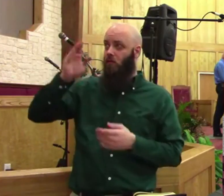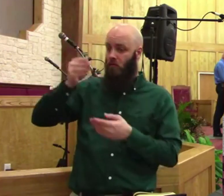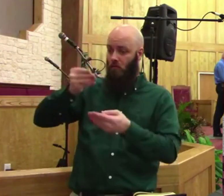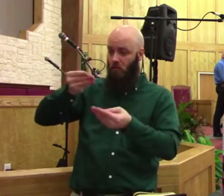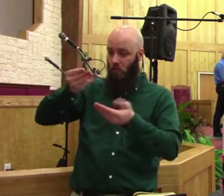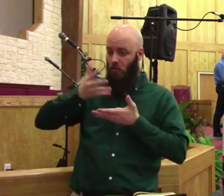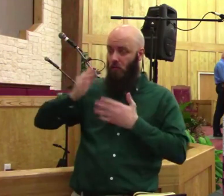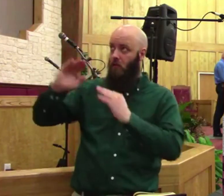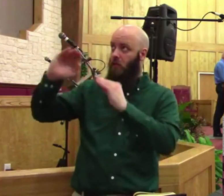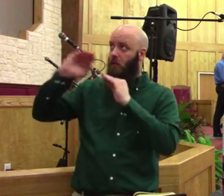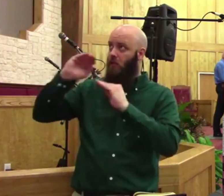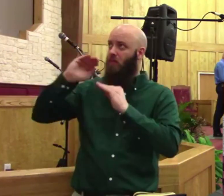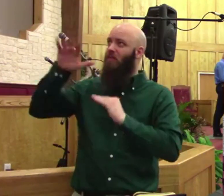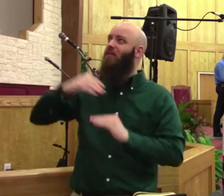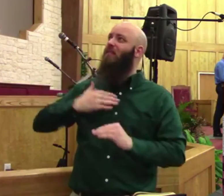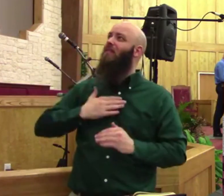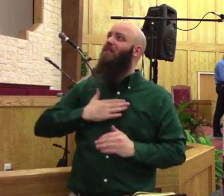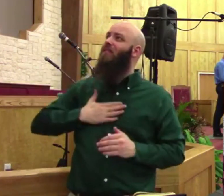our lives